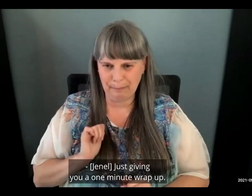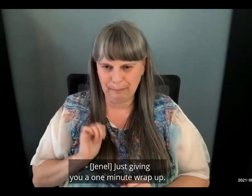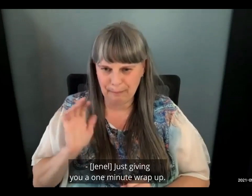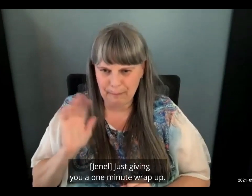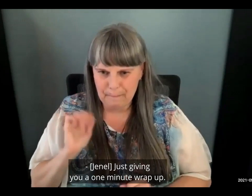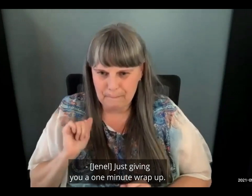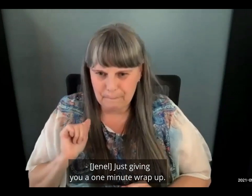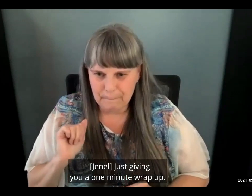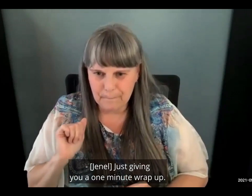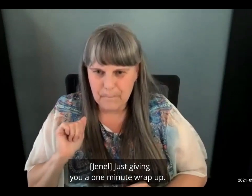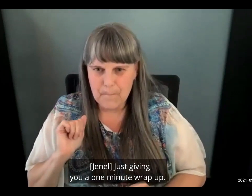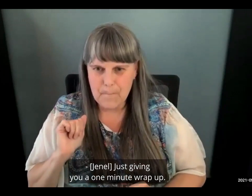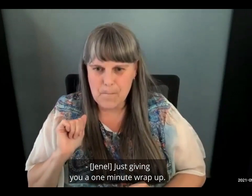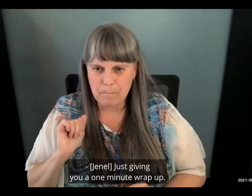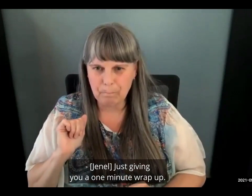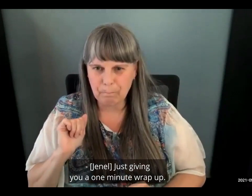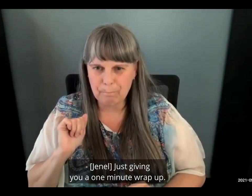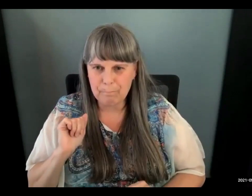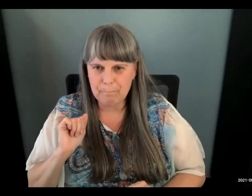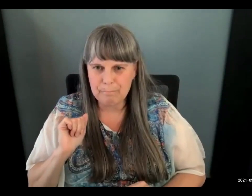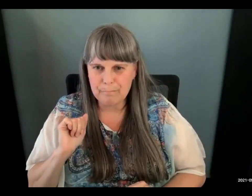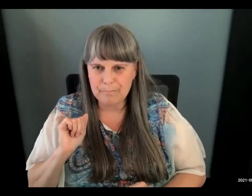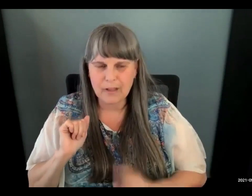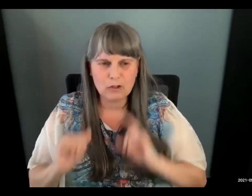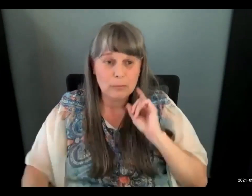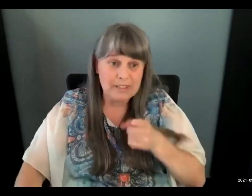I'm just giving you a 1 minute wrap up.